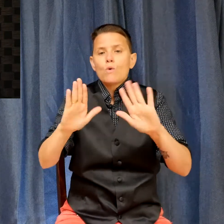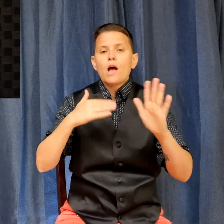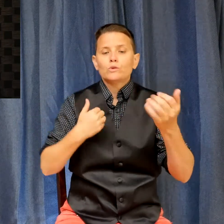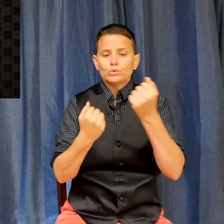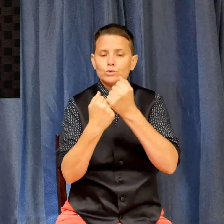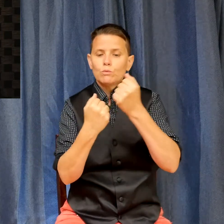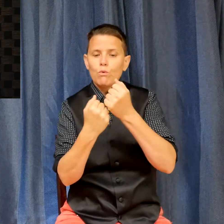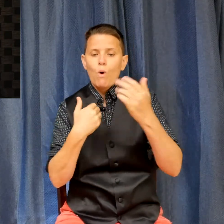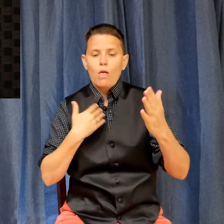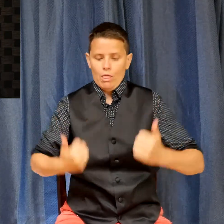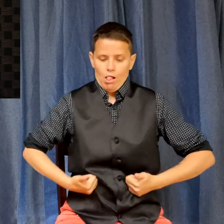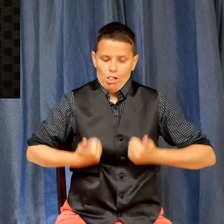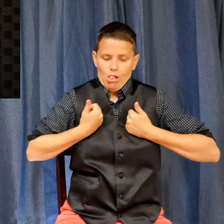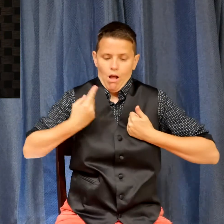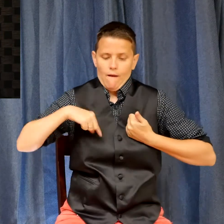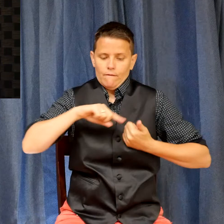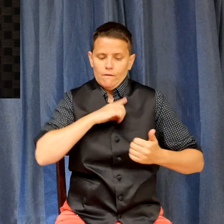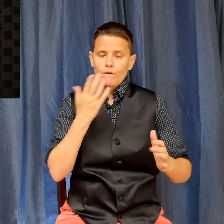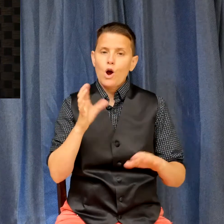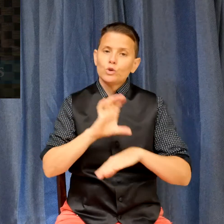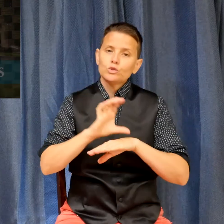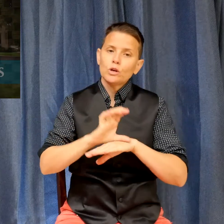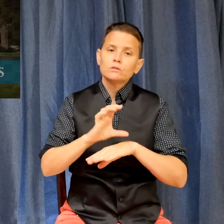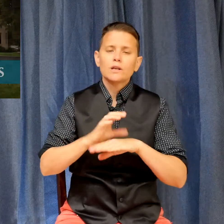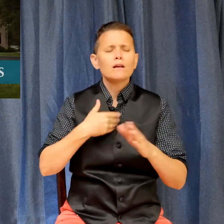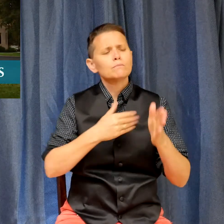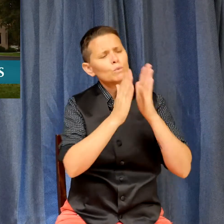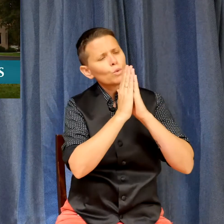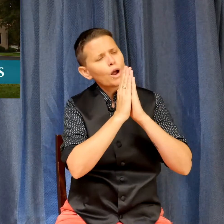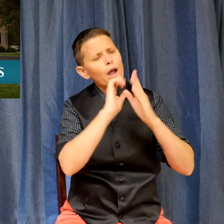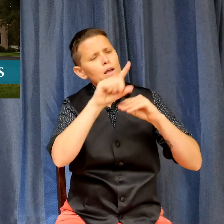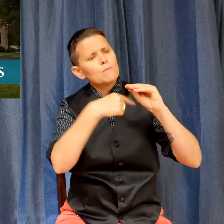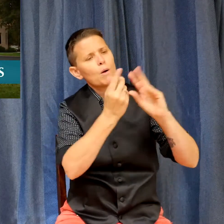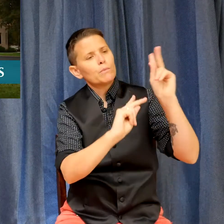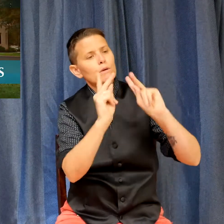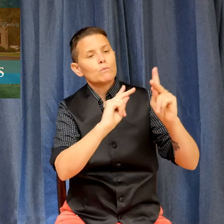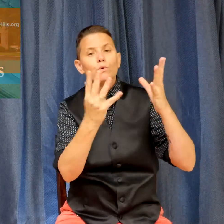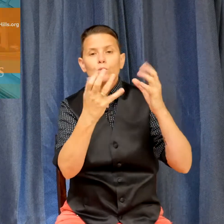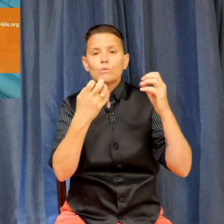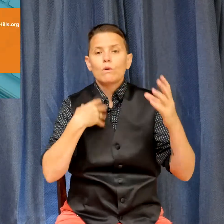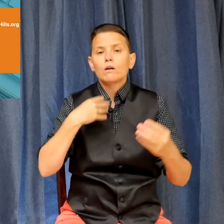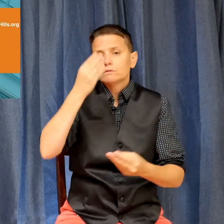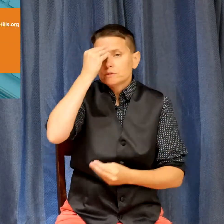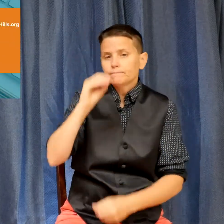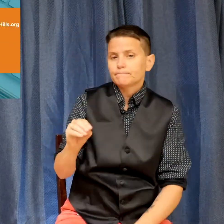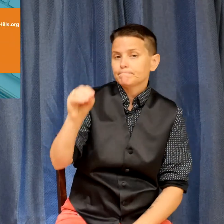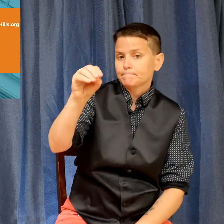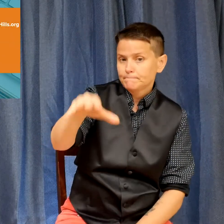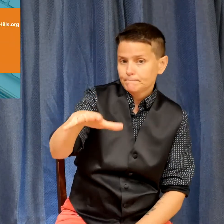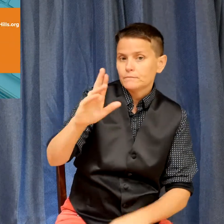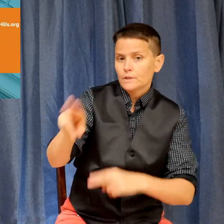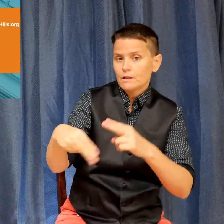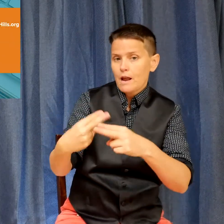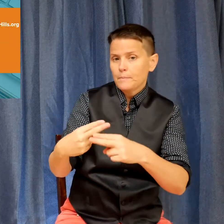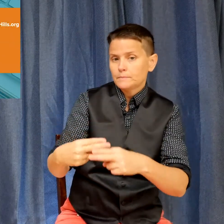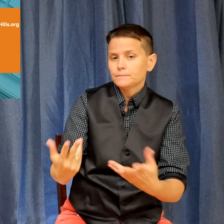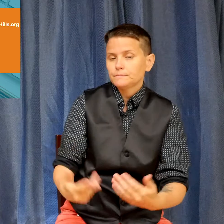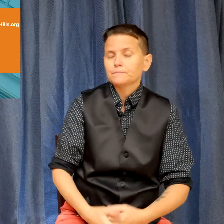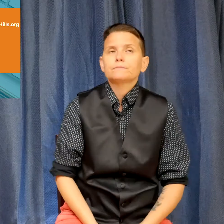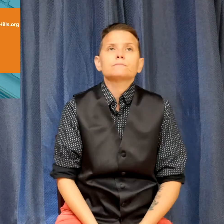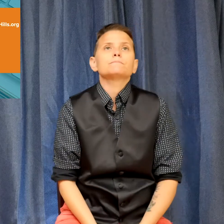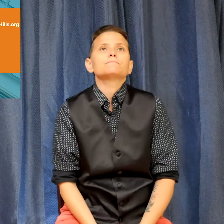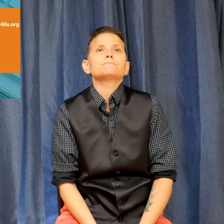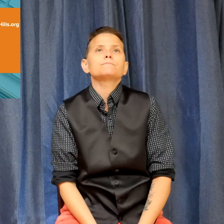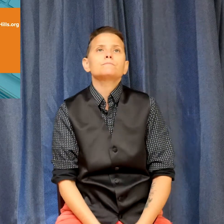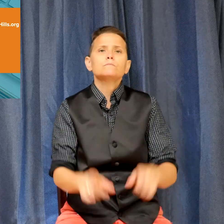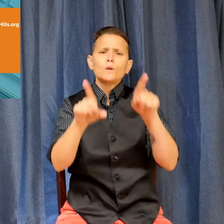Please look for the email and prayerfully consider names for consideration. You can stay up to date on all that's happening here at Unity